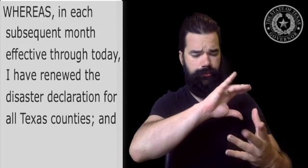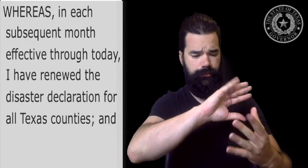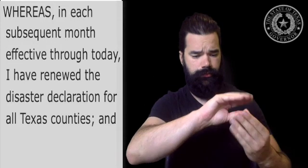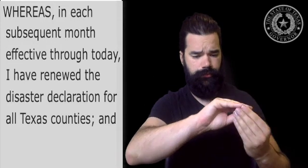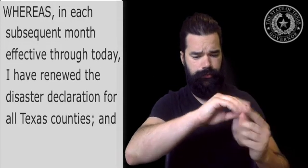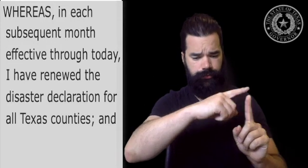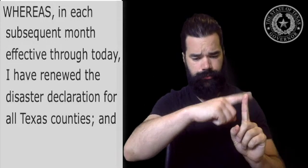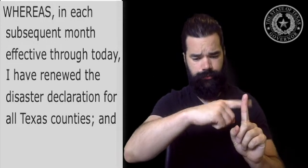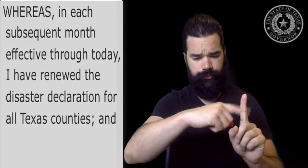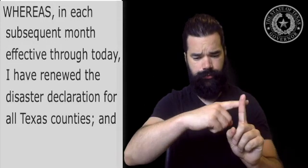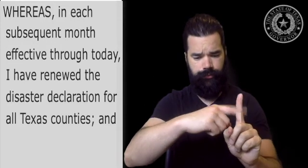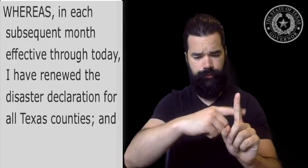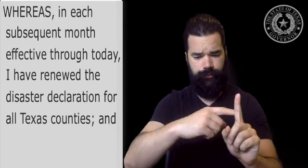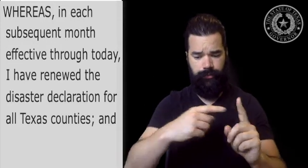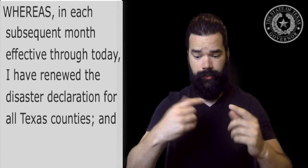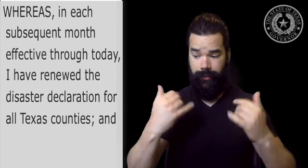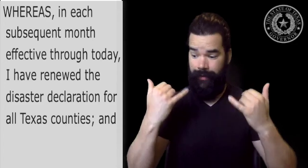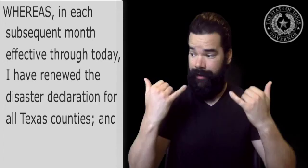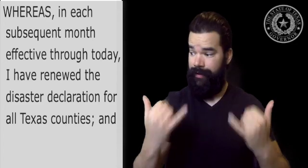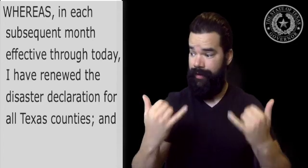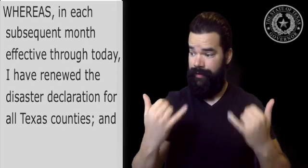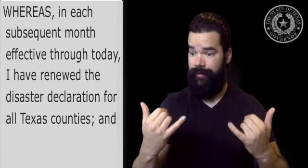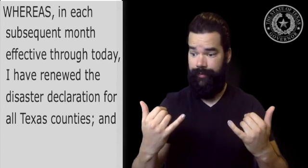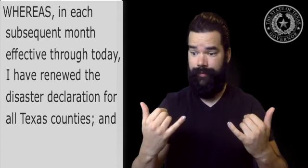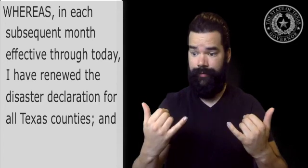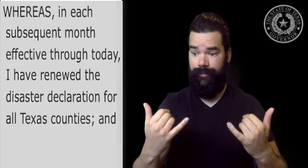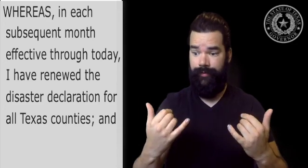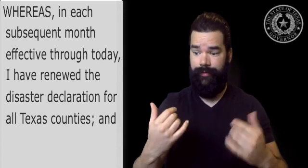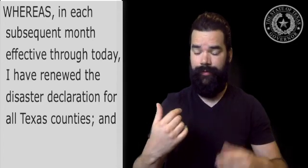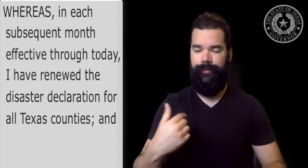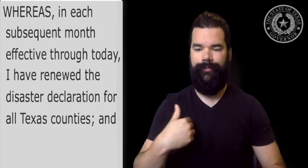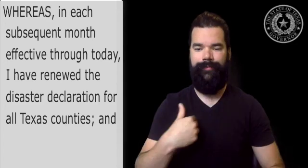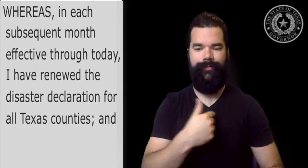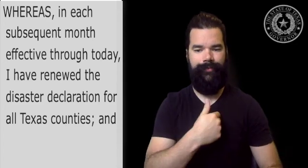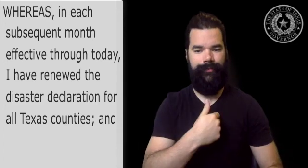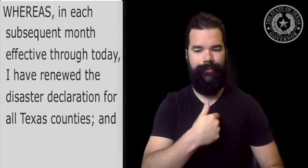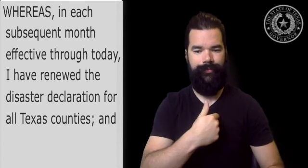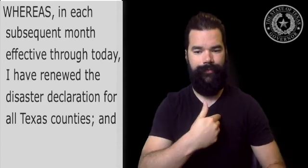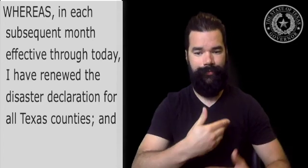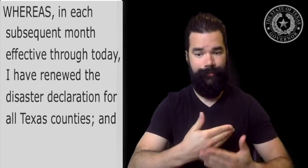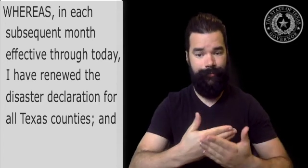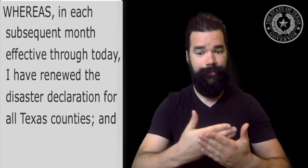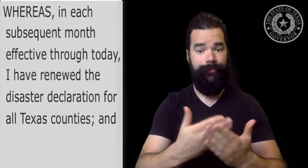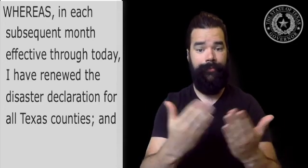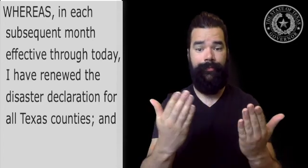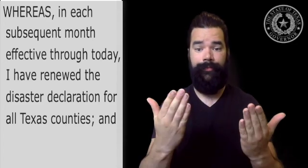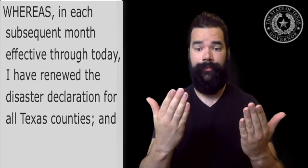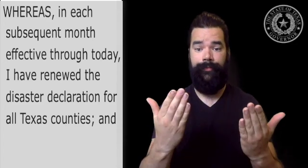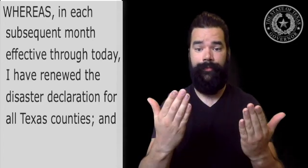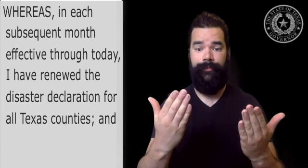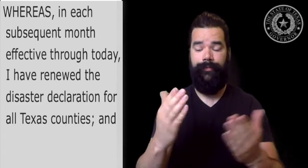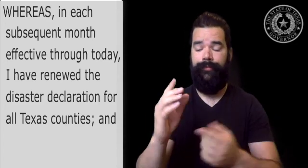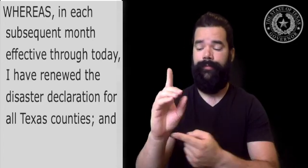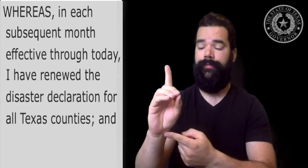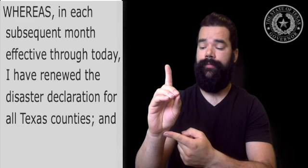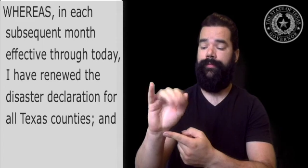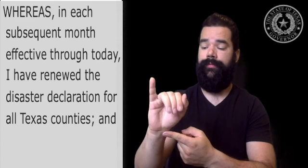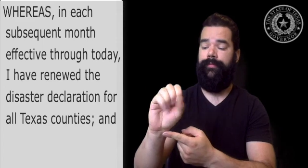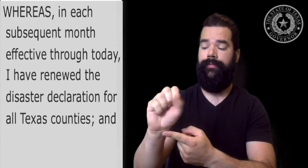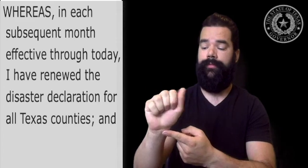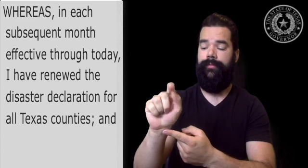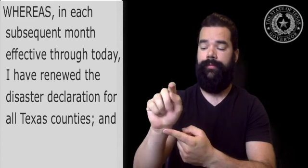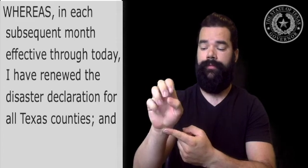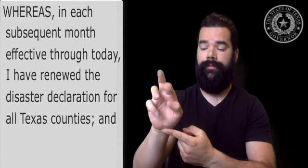whereas in each subsequent month effective through today, I have renewed the disaster declaration for all